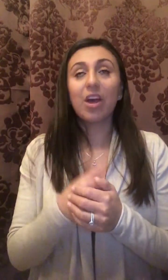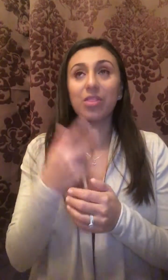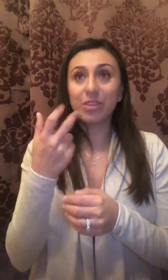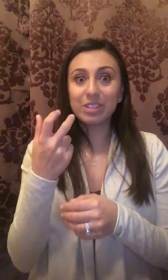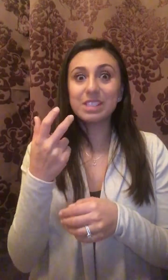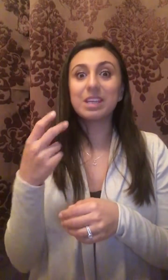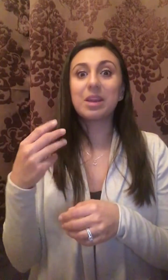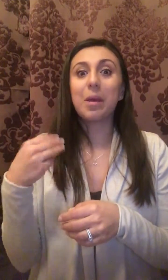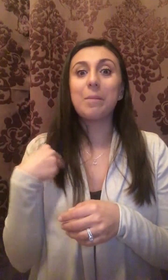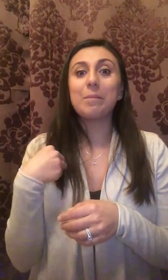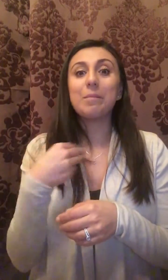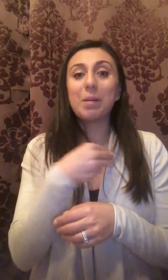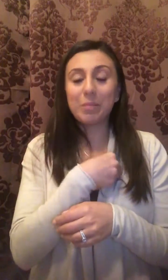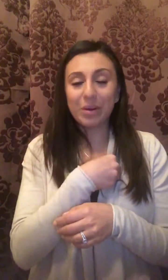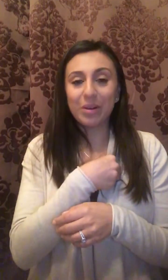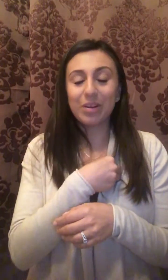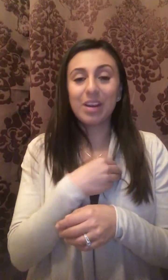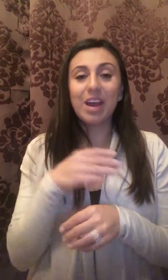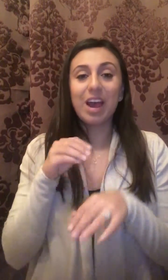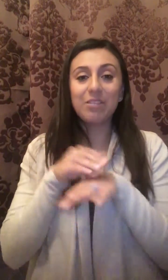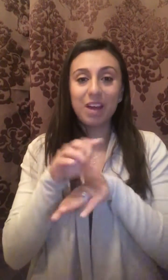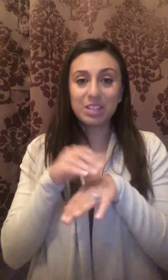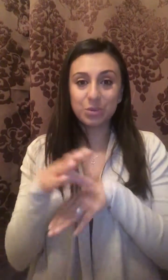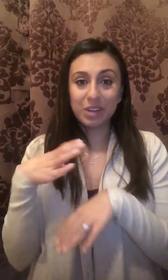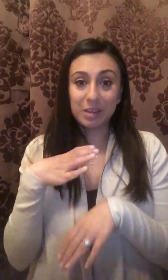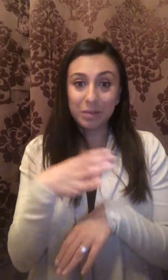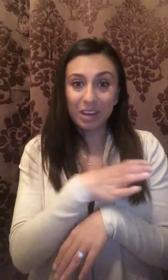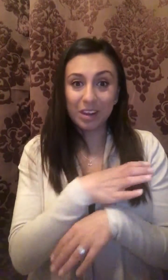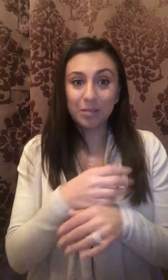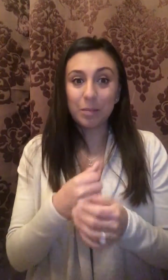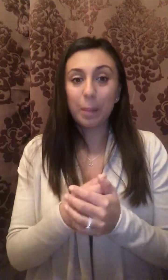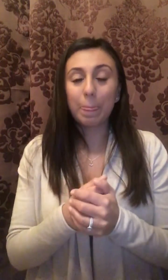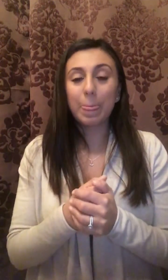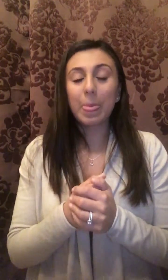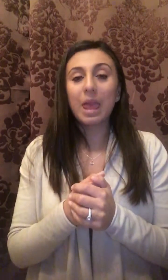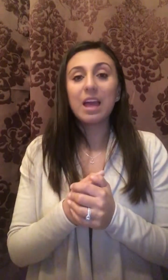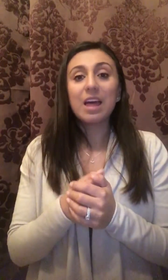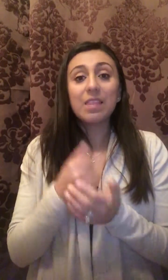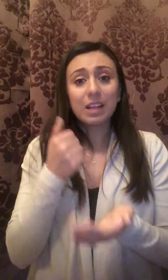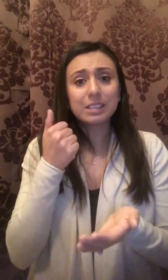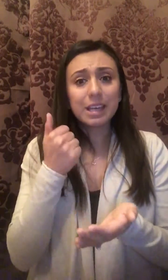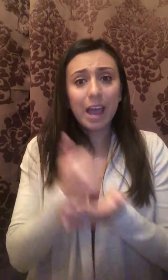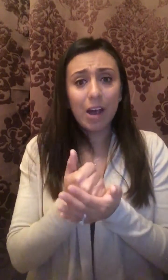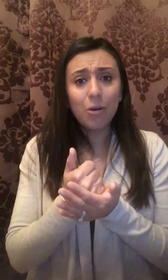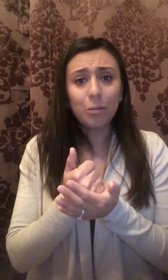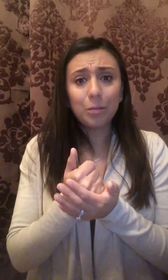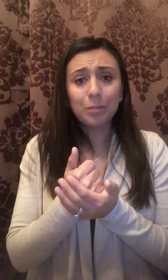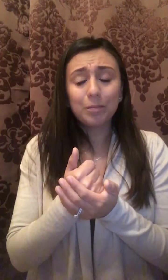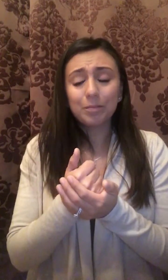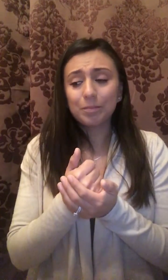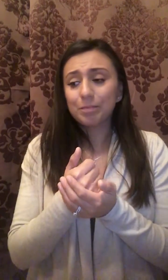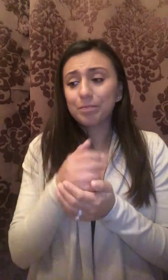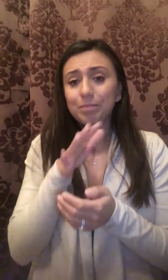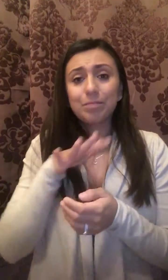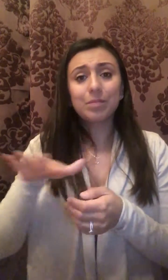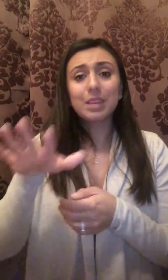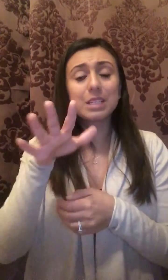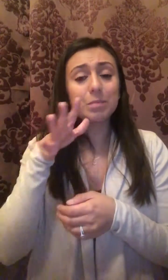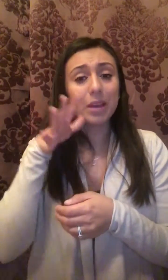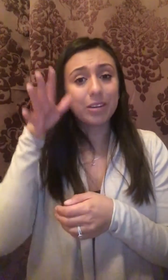a 13-member advisory committee that's going to help these